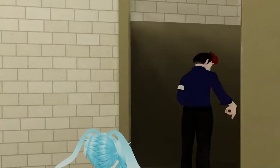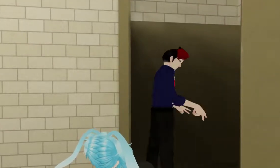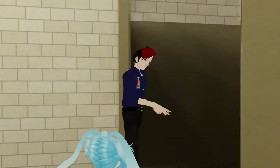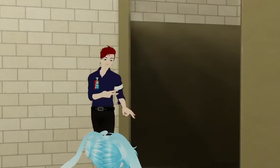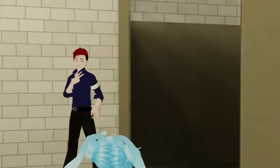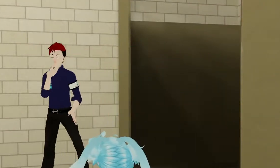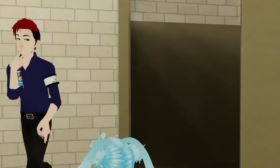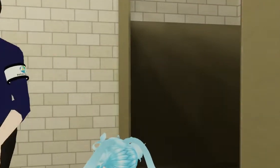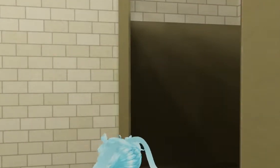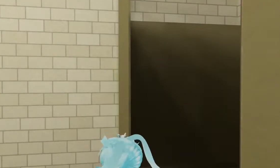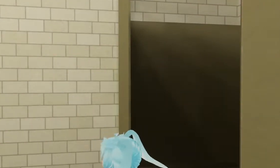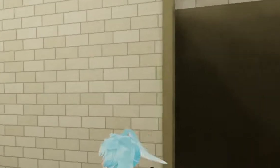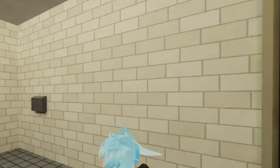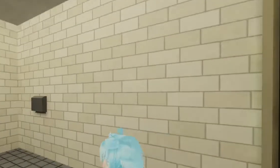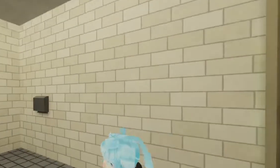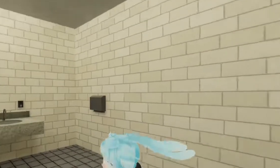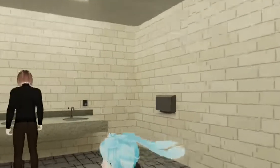Nothing, I didn't say nothing. I was just laughing.